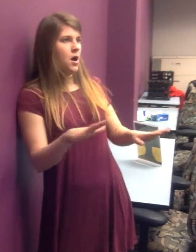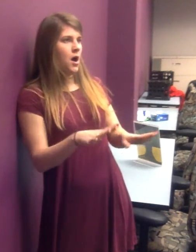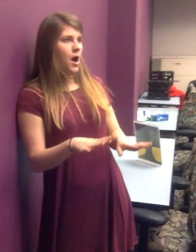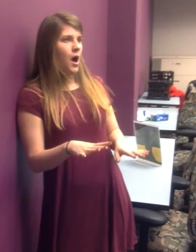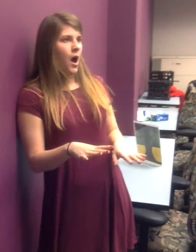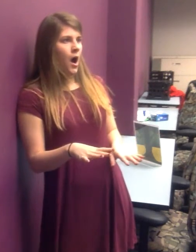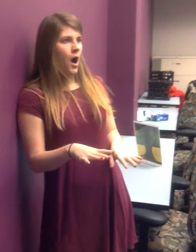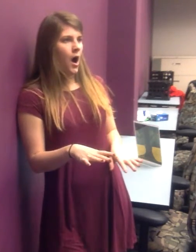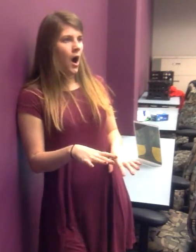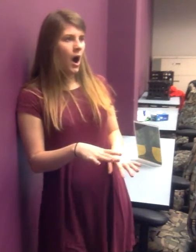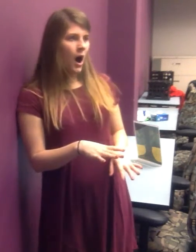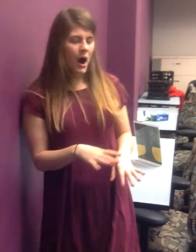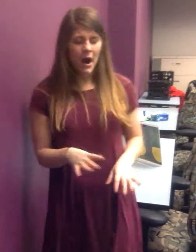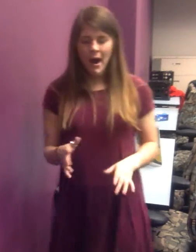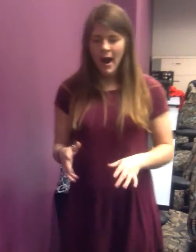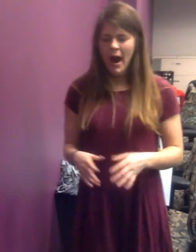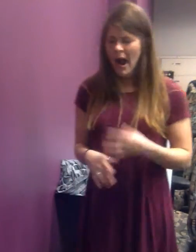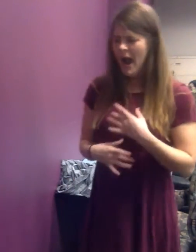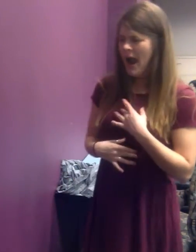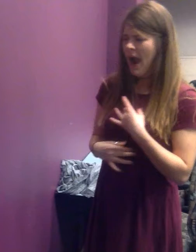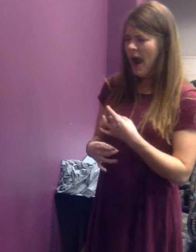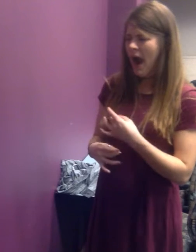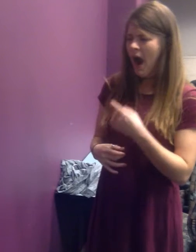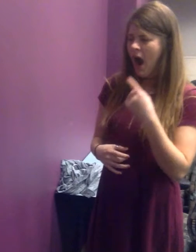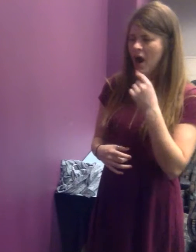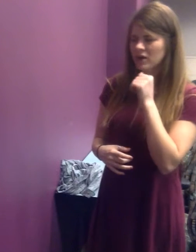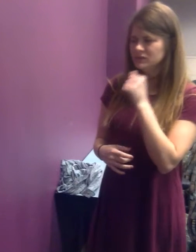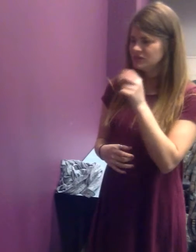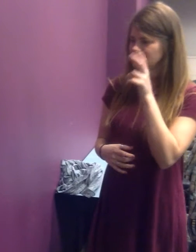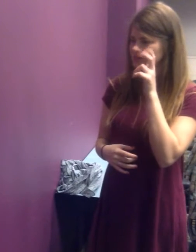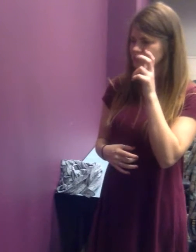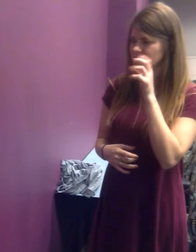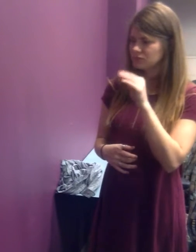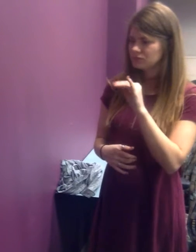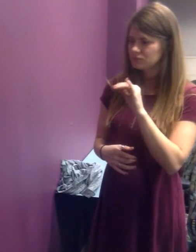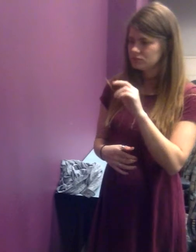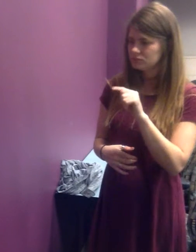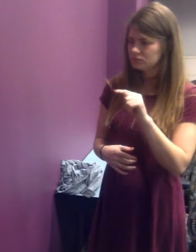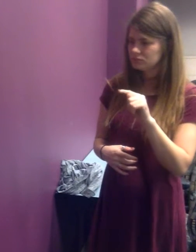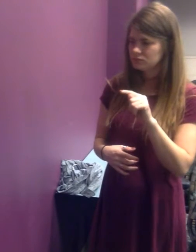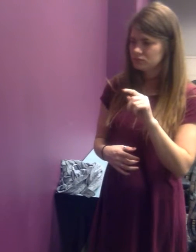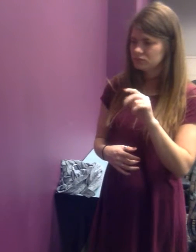What if you're wrong? What if anybody is wrong in this debate? What if you're wrong? Then I'll have to say I'm sorry.